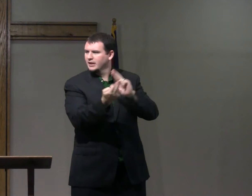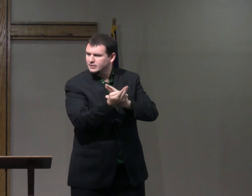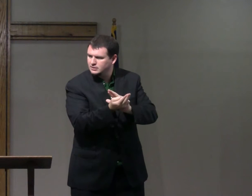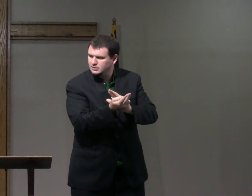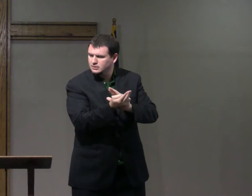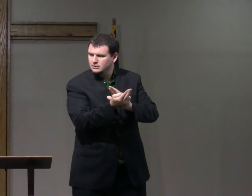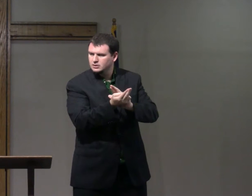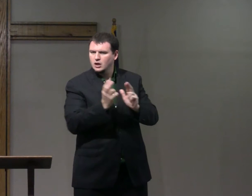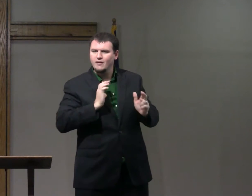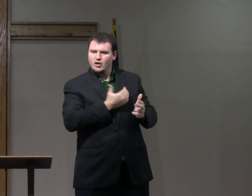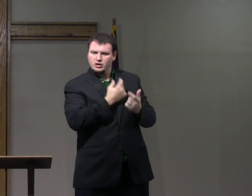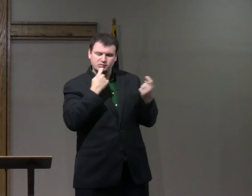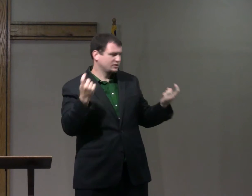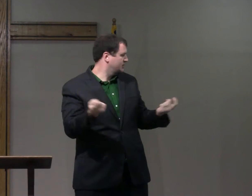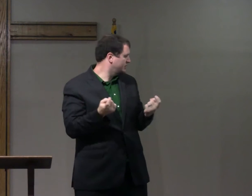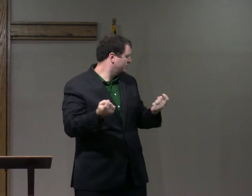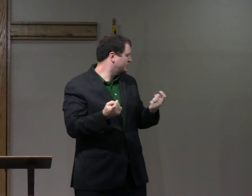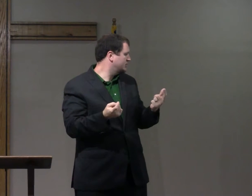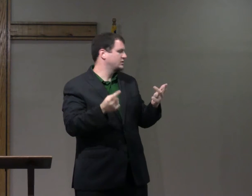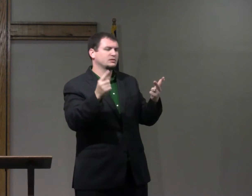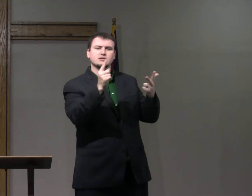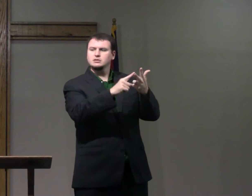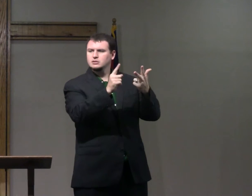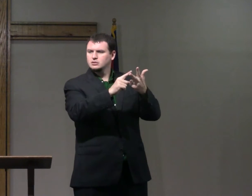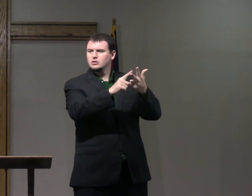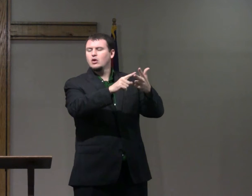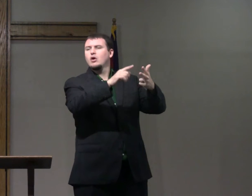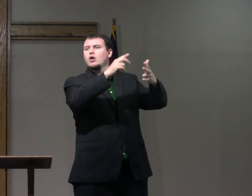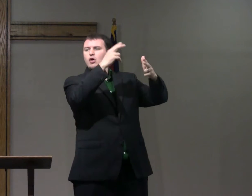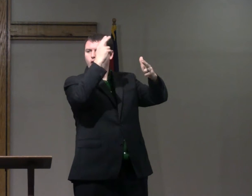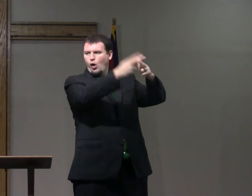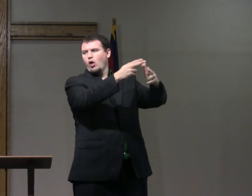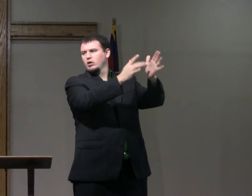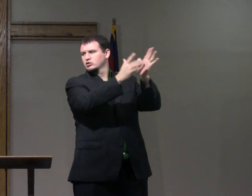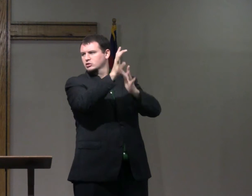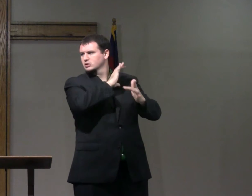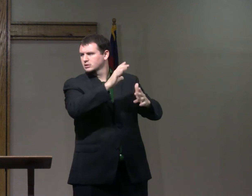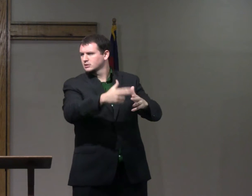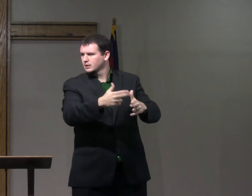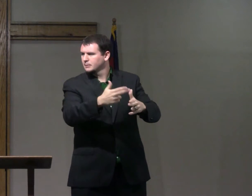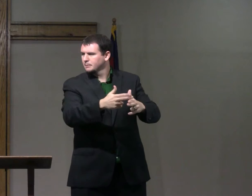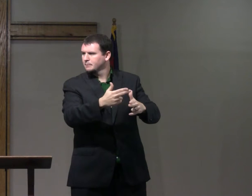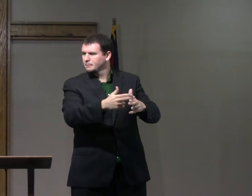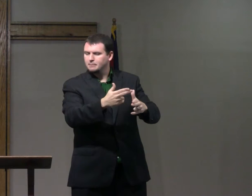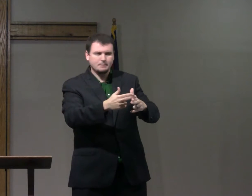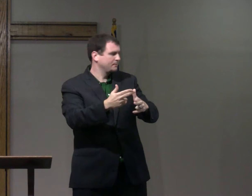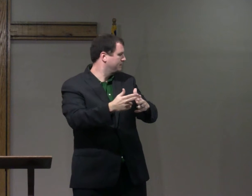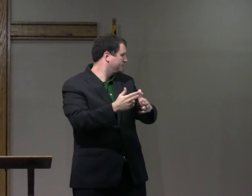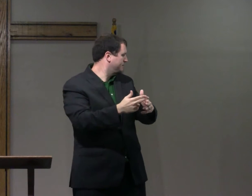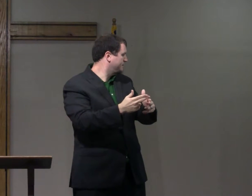Then we repent of our sins and call on Jesus.